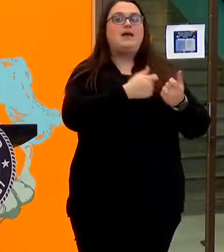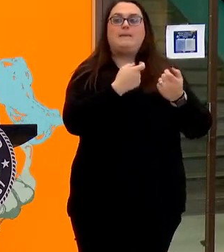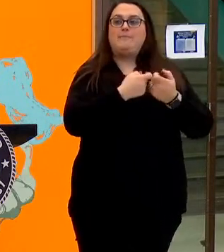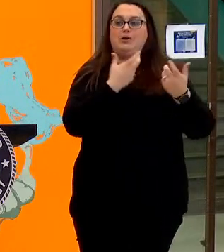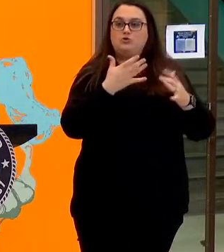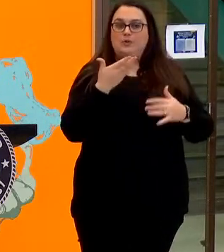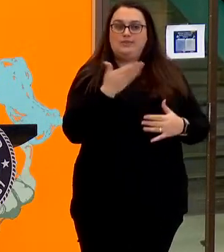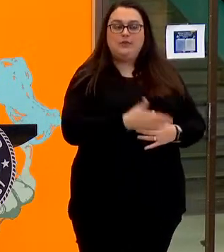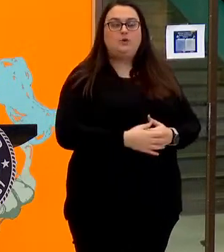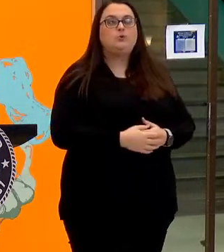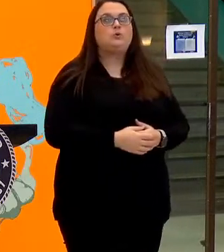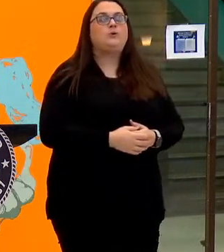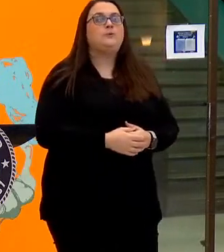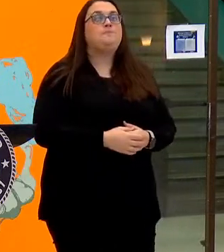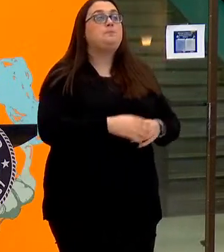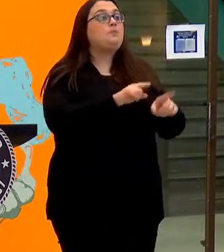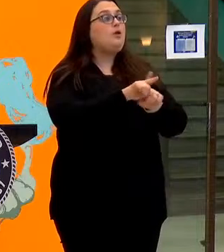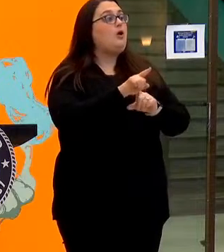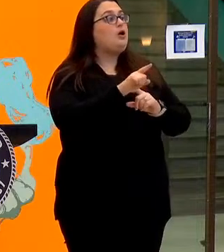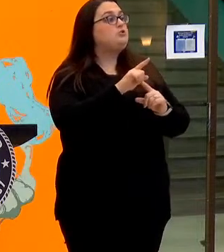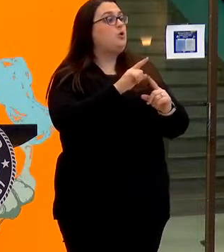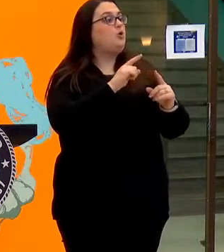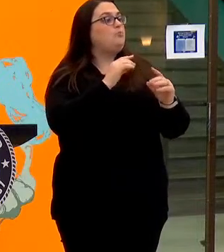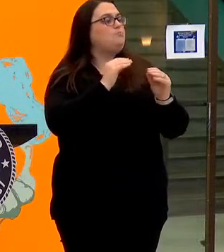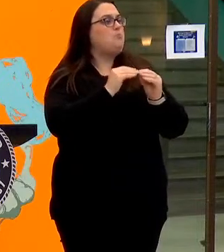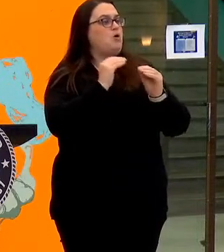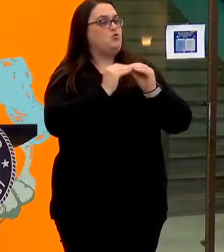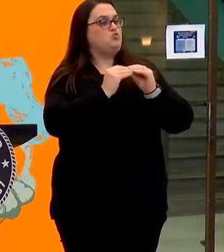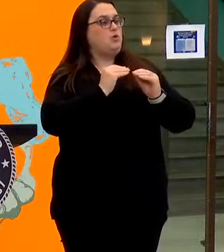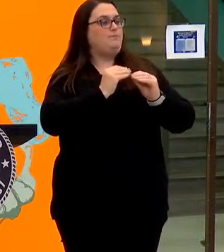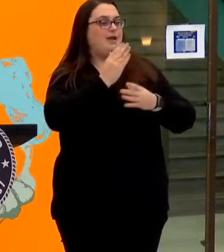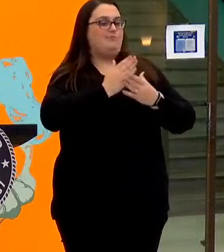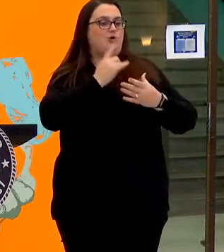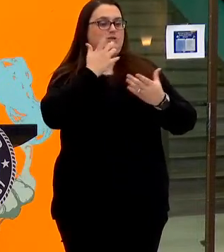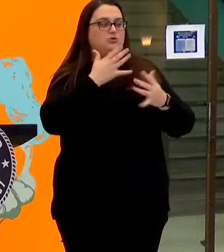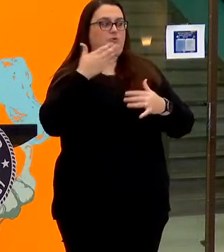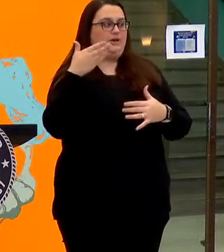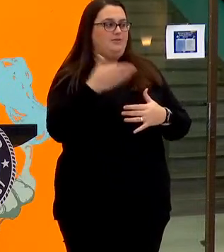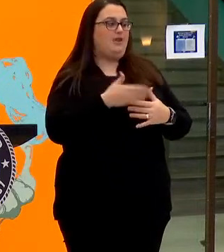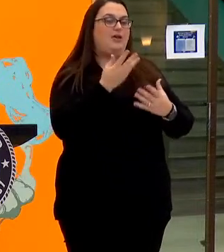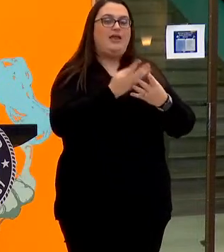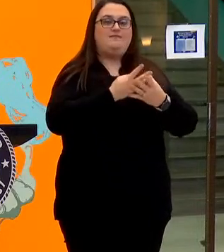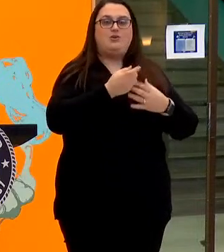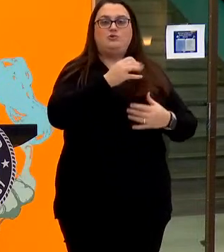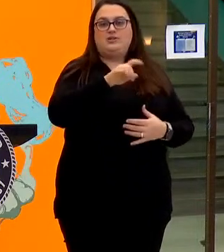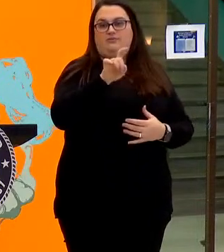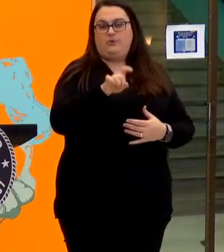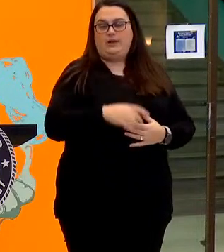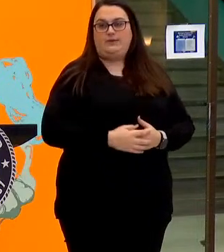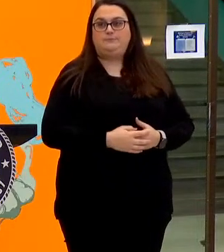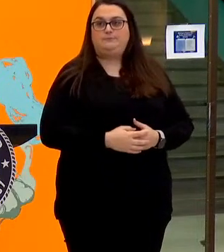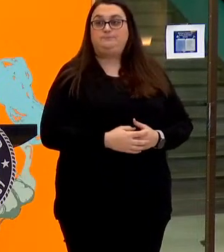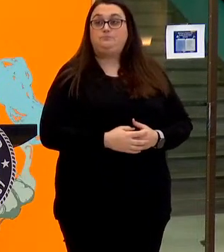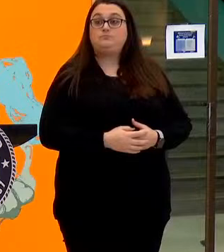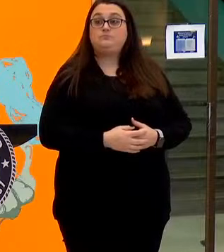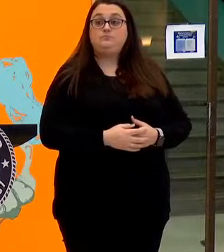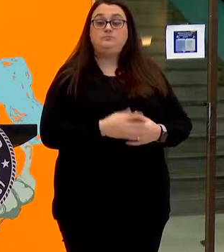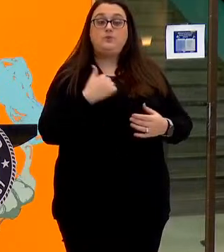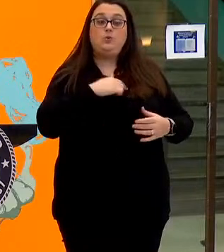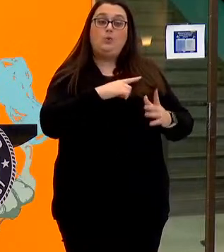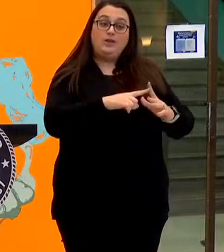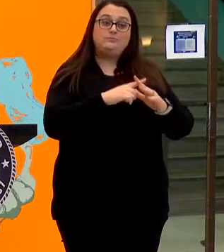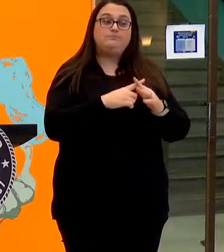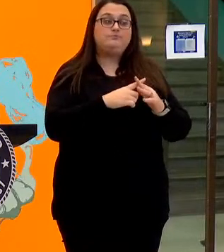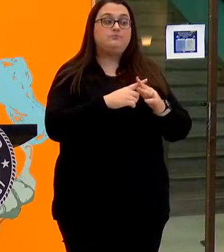in, as well as additional repair parts that'll be on site and additional filters if those are needed. We've